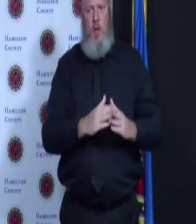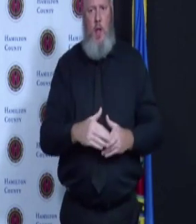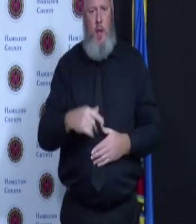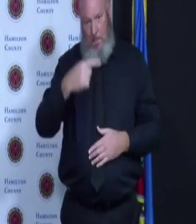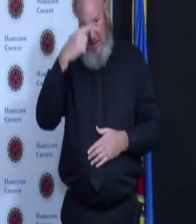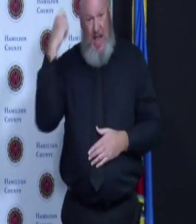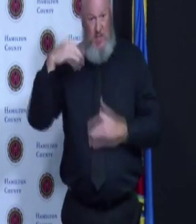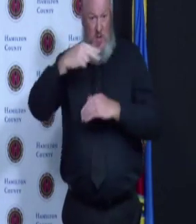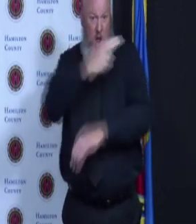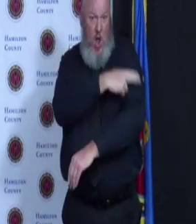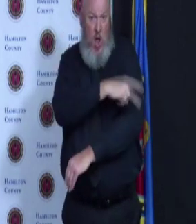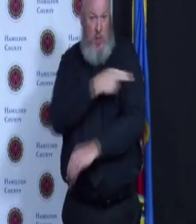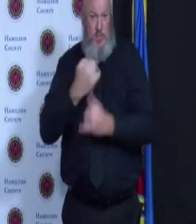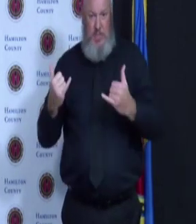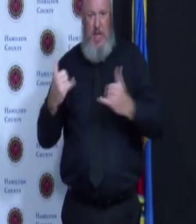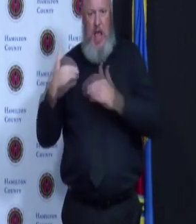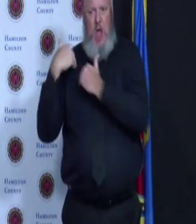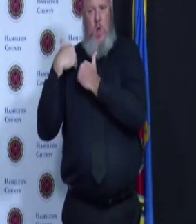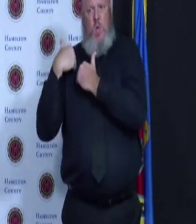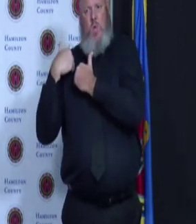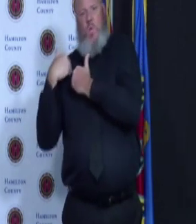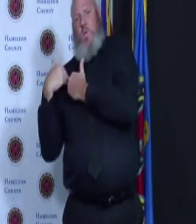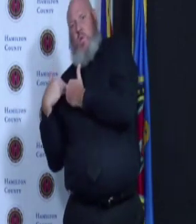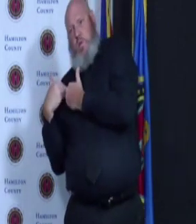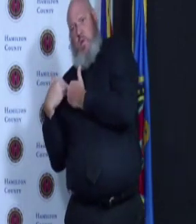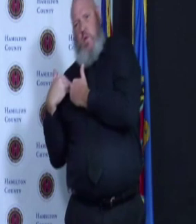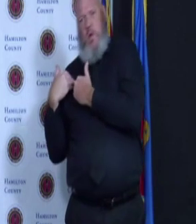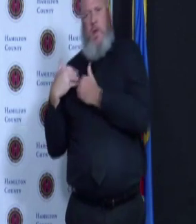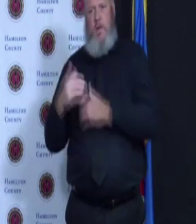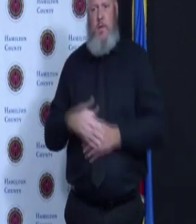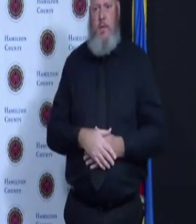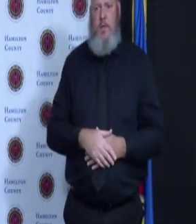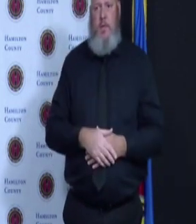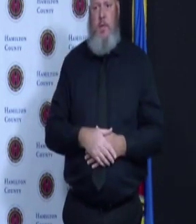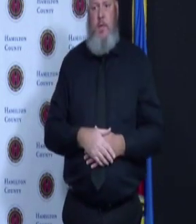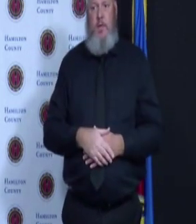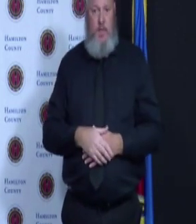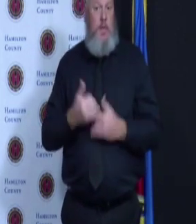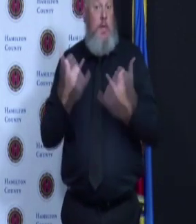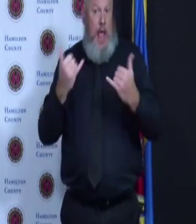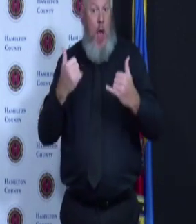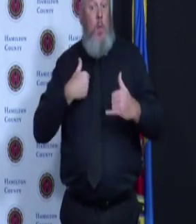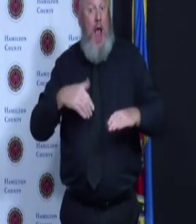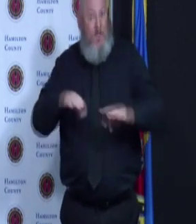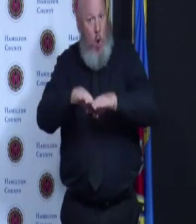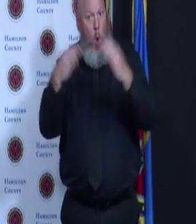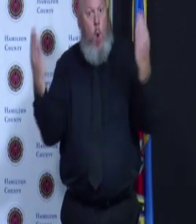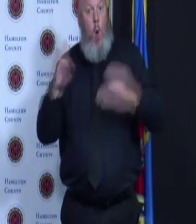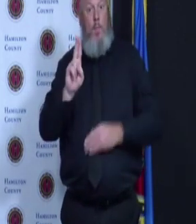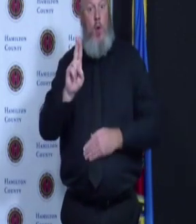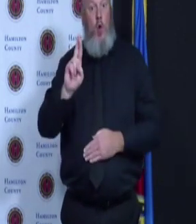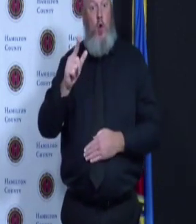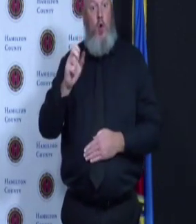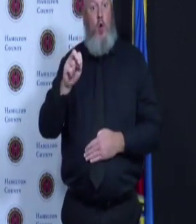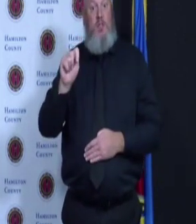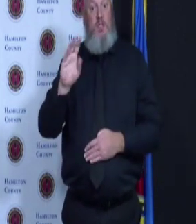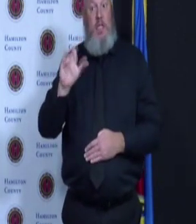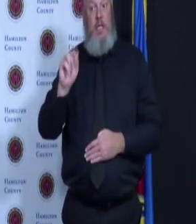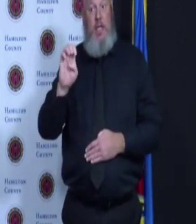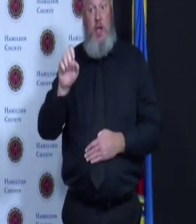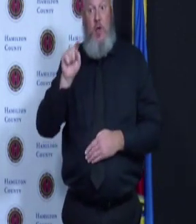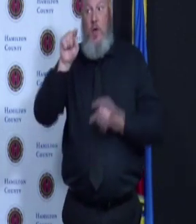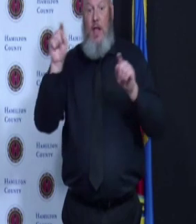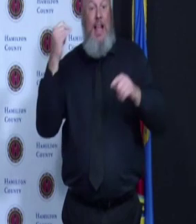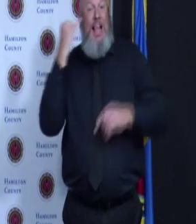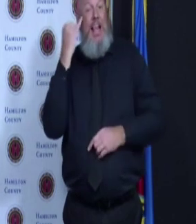centers are open for business. If you are suffering from a non-emergent condition, such as an ear infection or broken